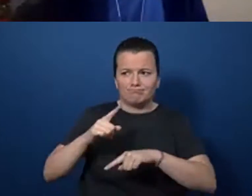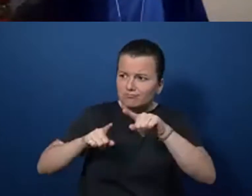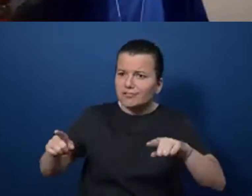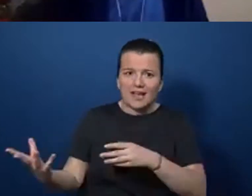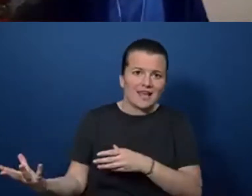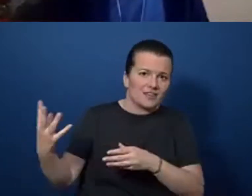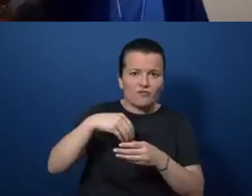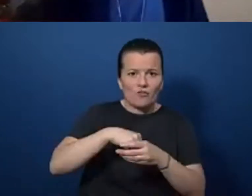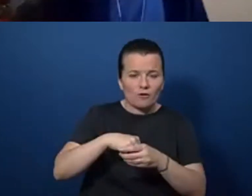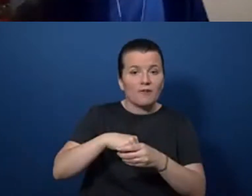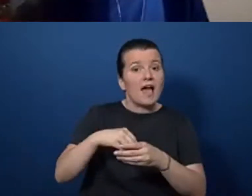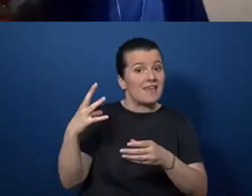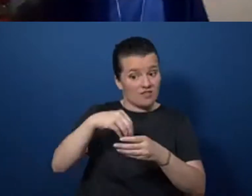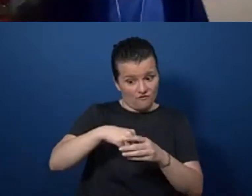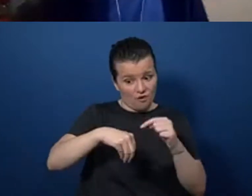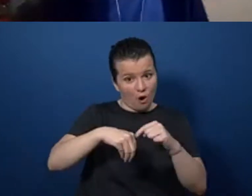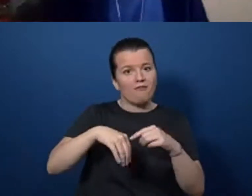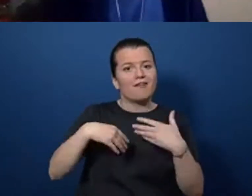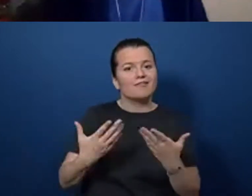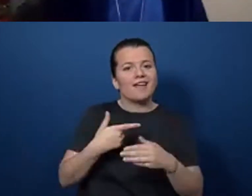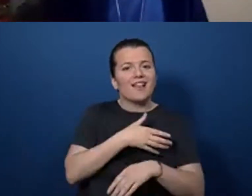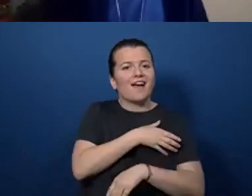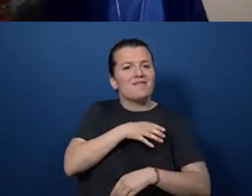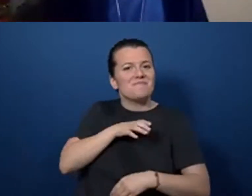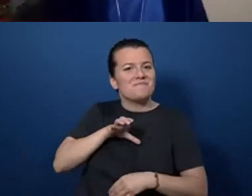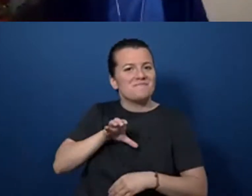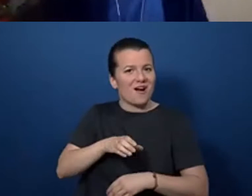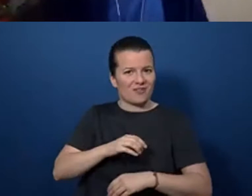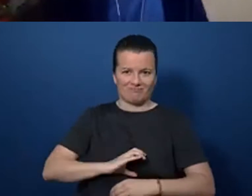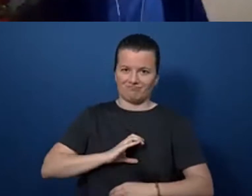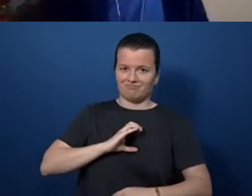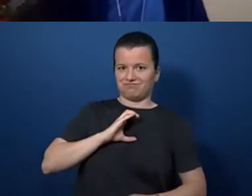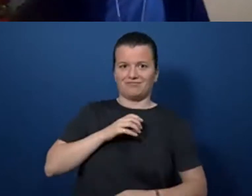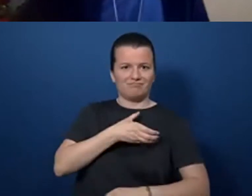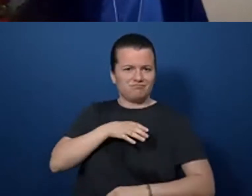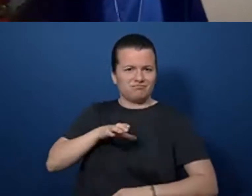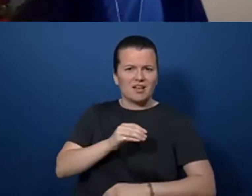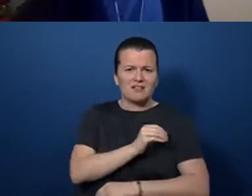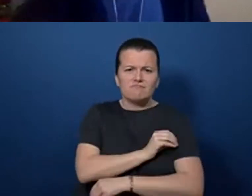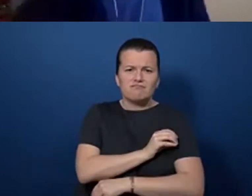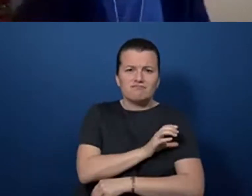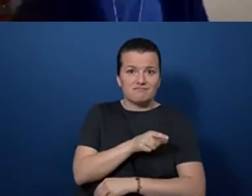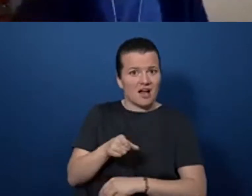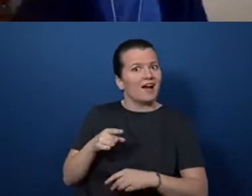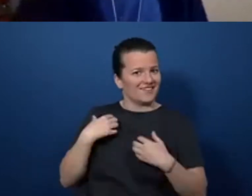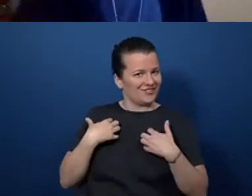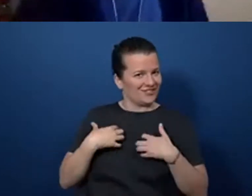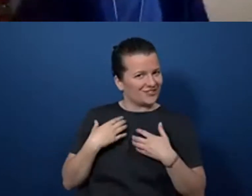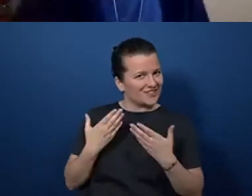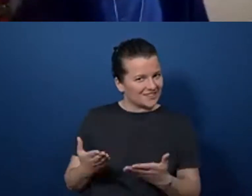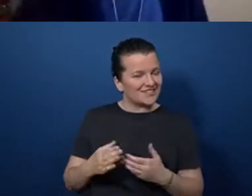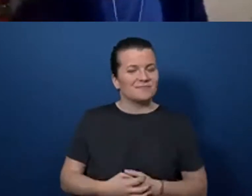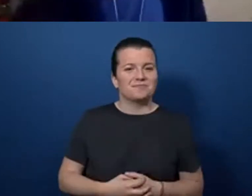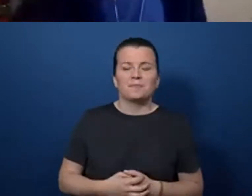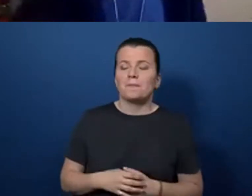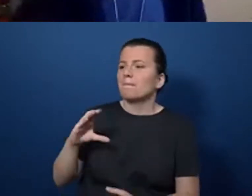empowerment process, which I think is also very interesting. So Kathy, just to go back to the question, while we're